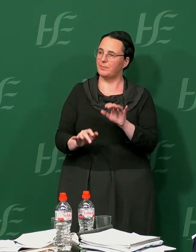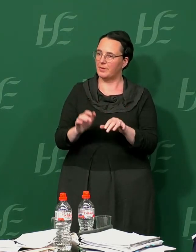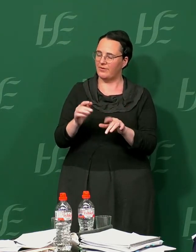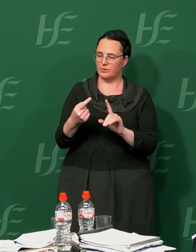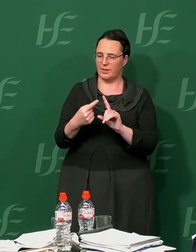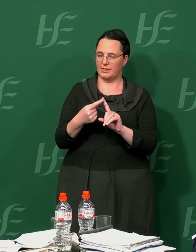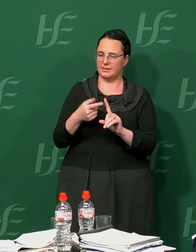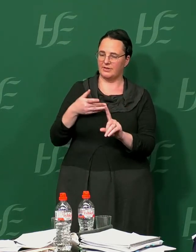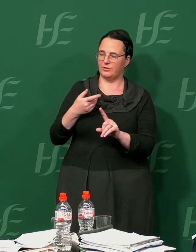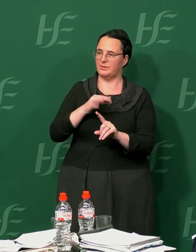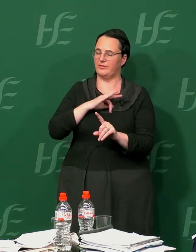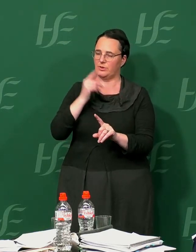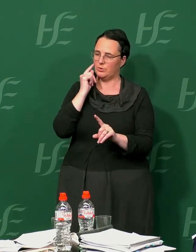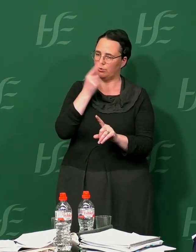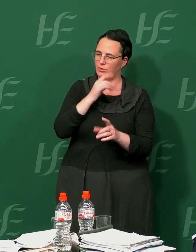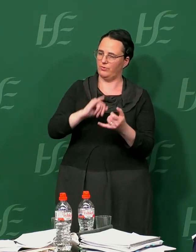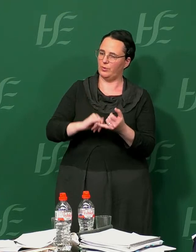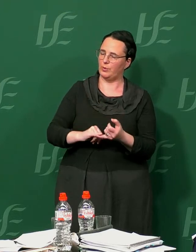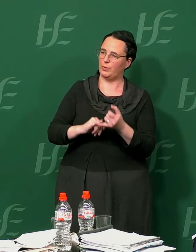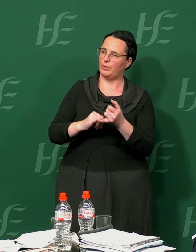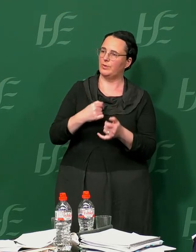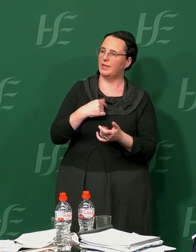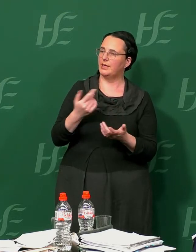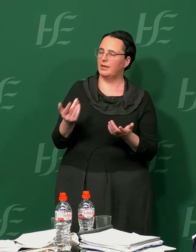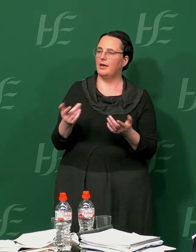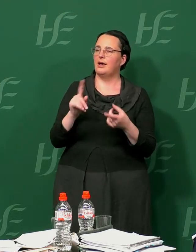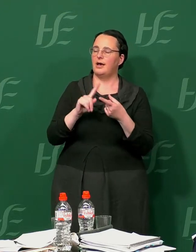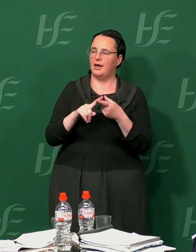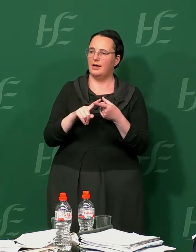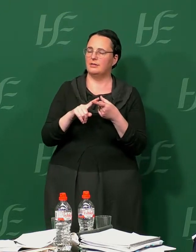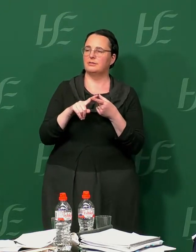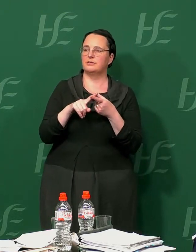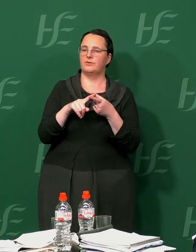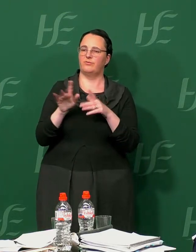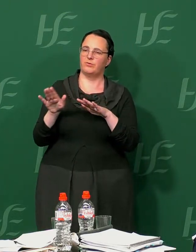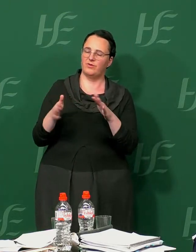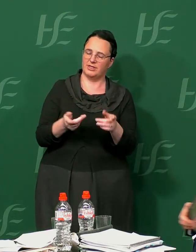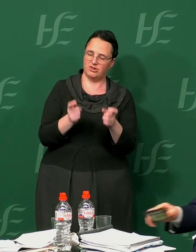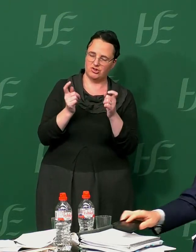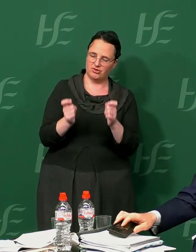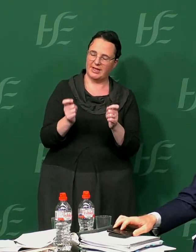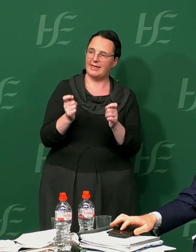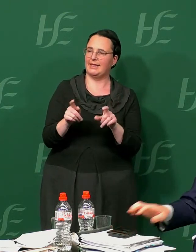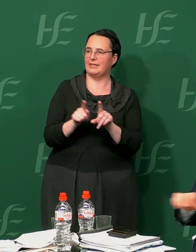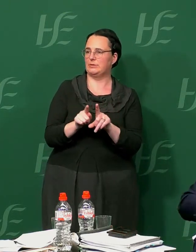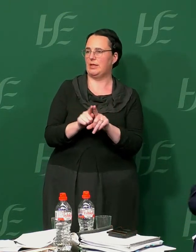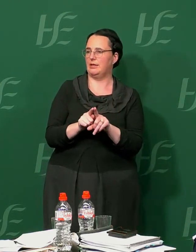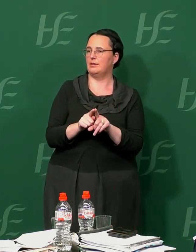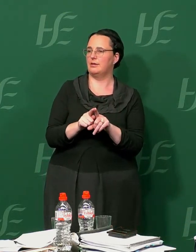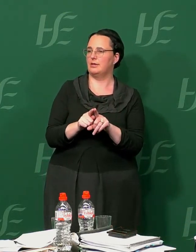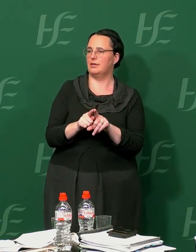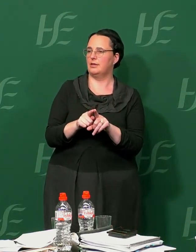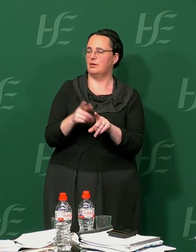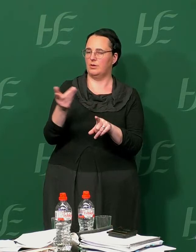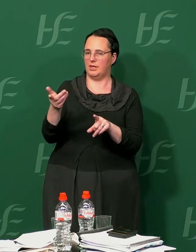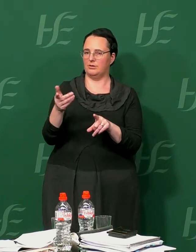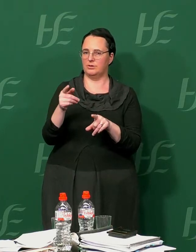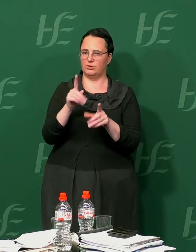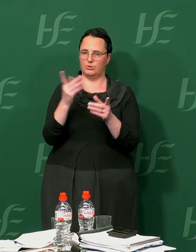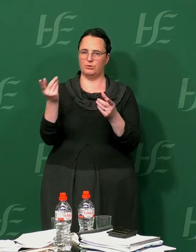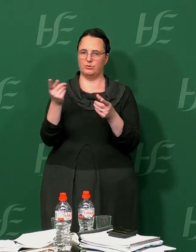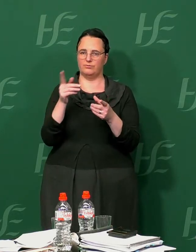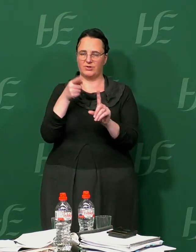and we can prove it's them. And we have put in significant training and education for people around phishing emails and